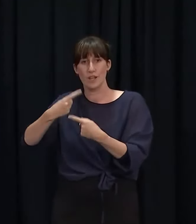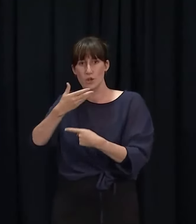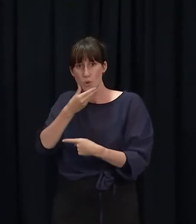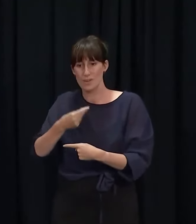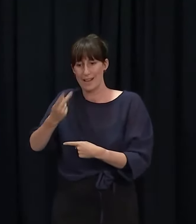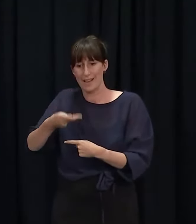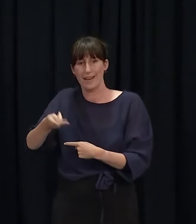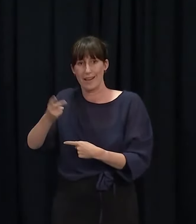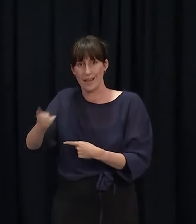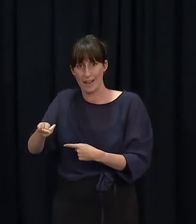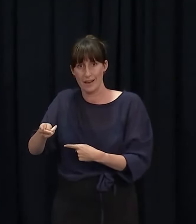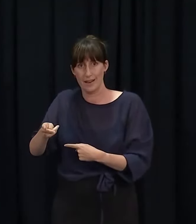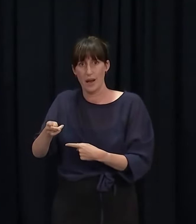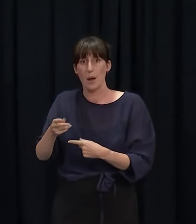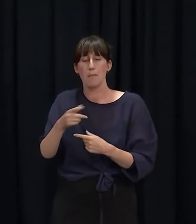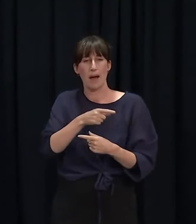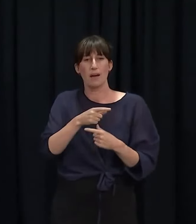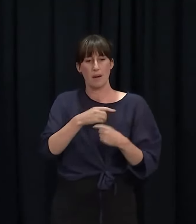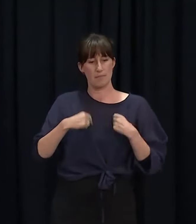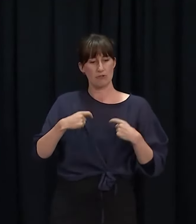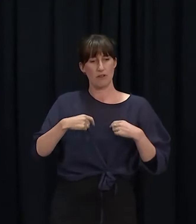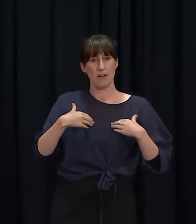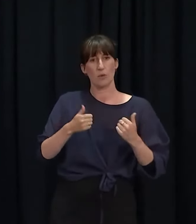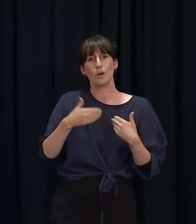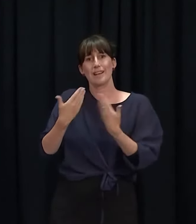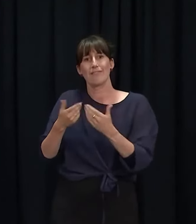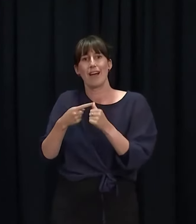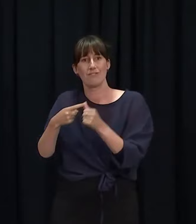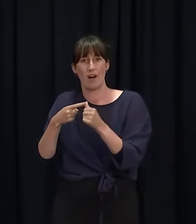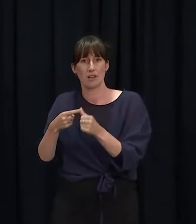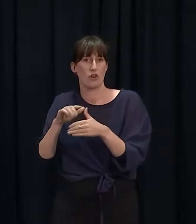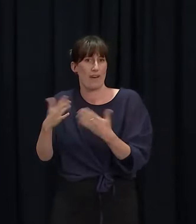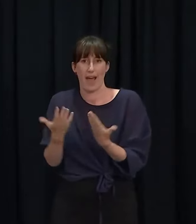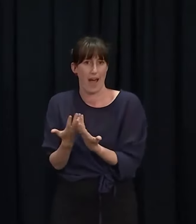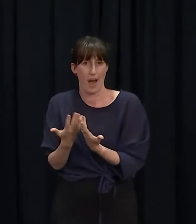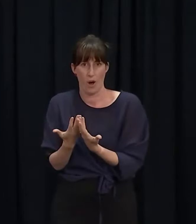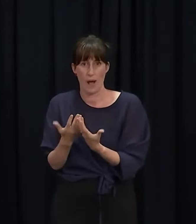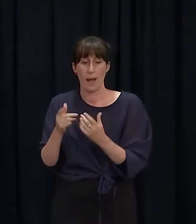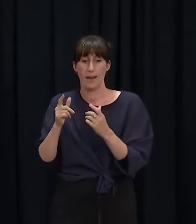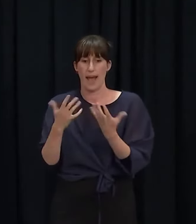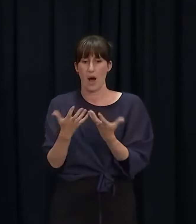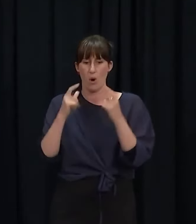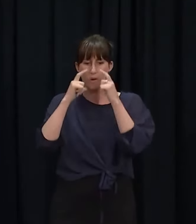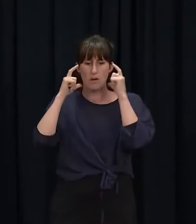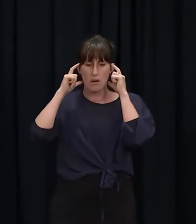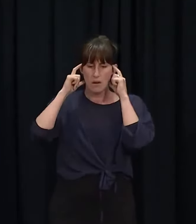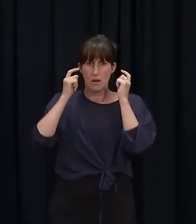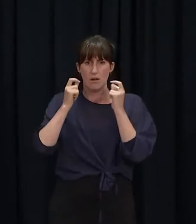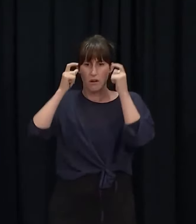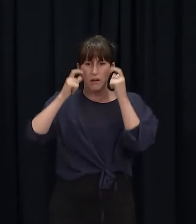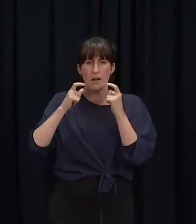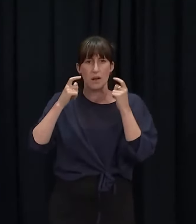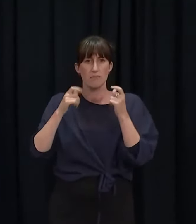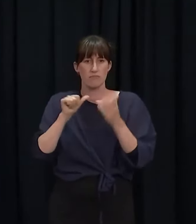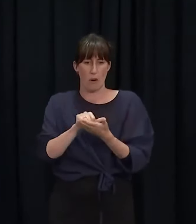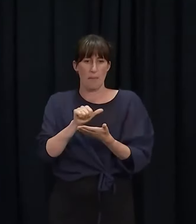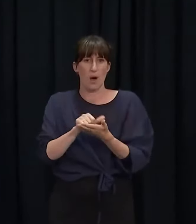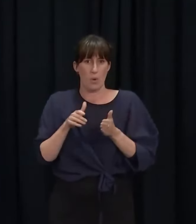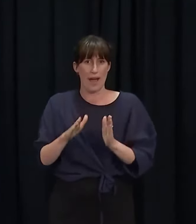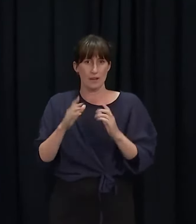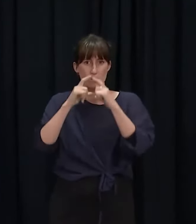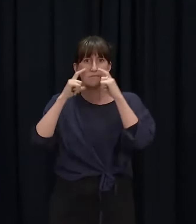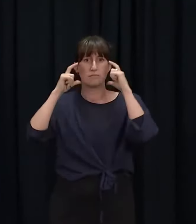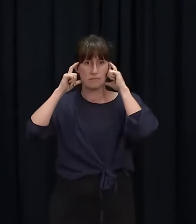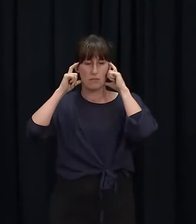the best fit. My final word on masks. We've looked at a lot of overseas data on who is